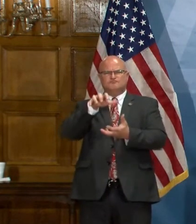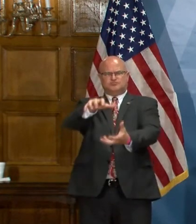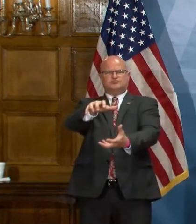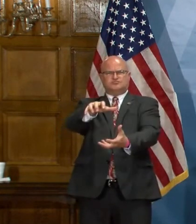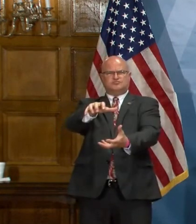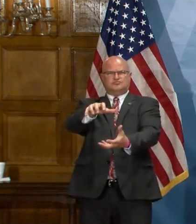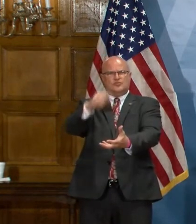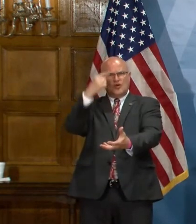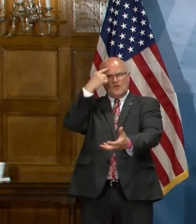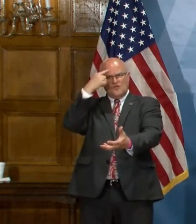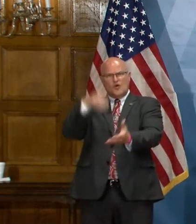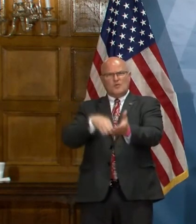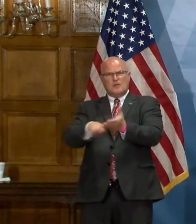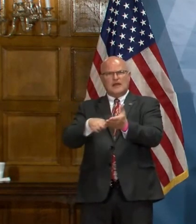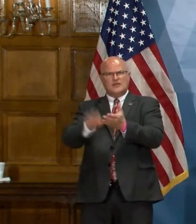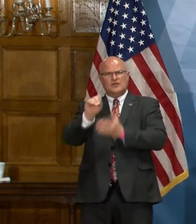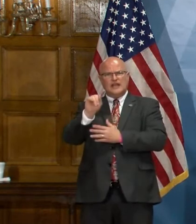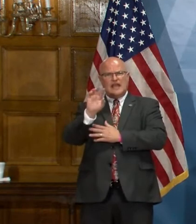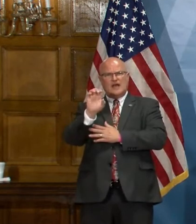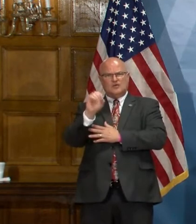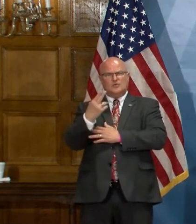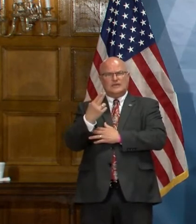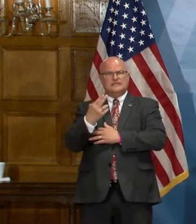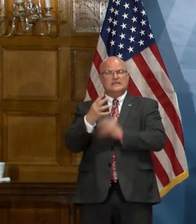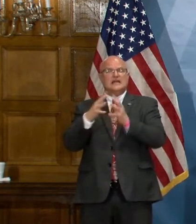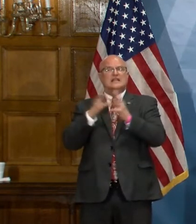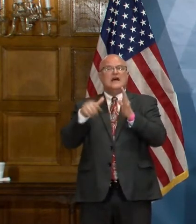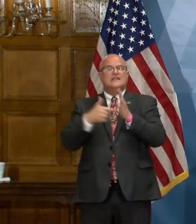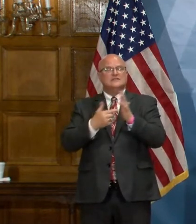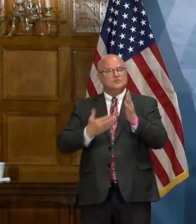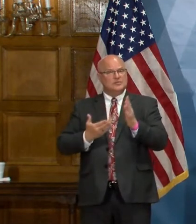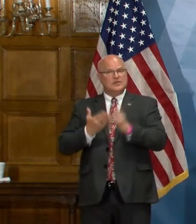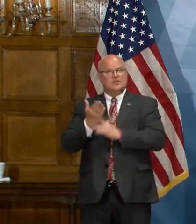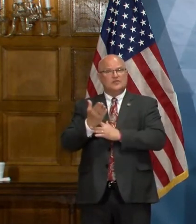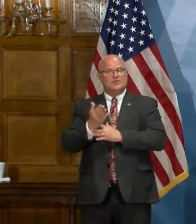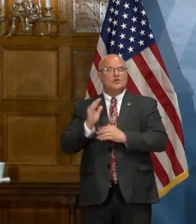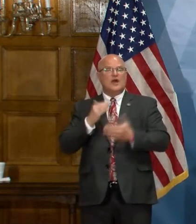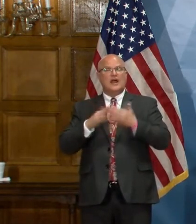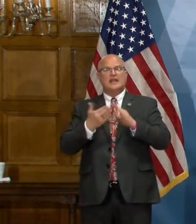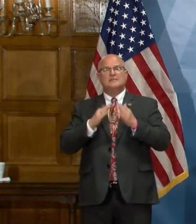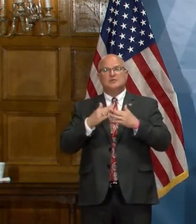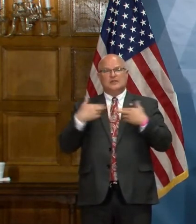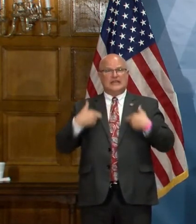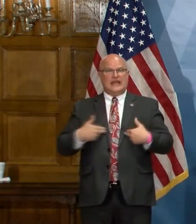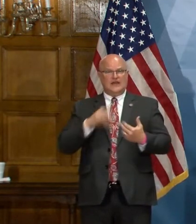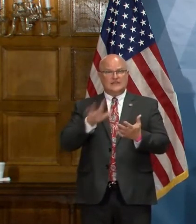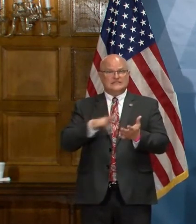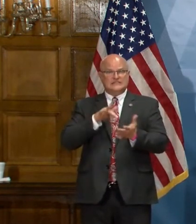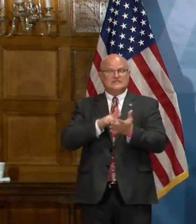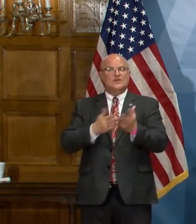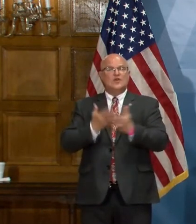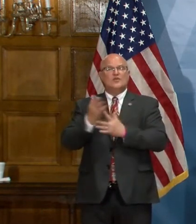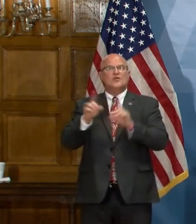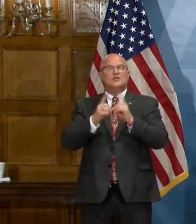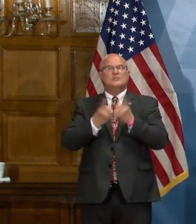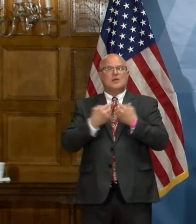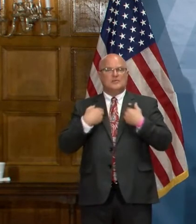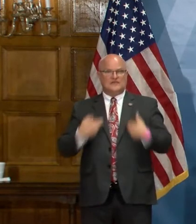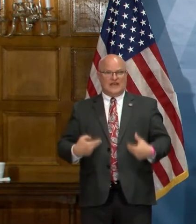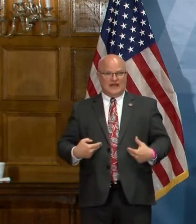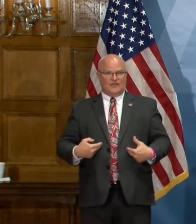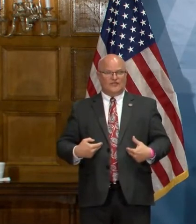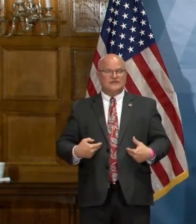to minority outreach. Much of this will be through our community health centers and through our departments of